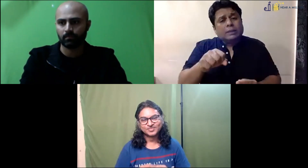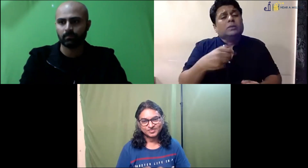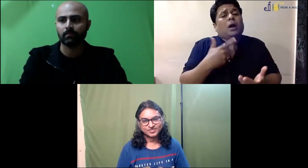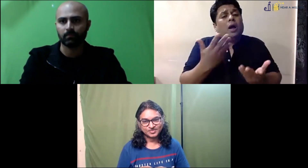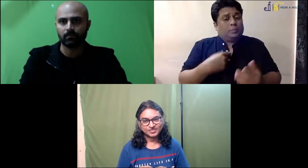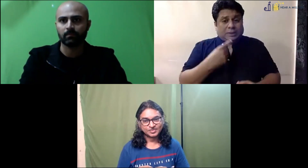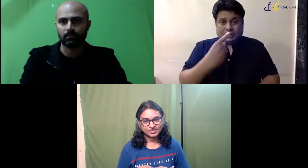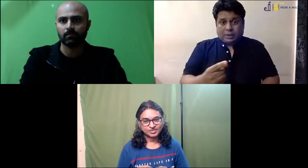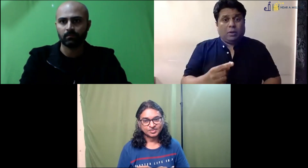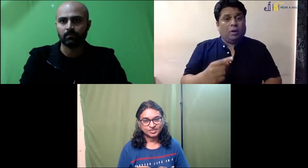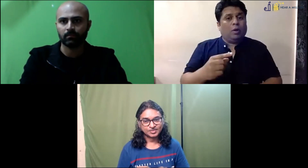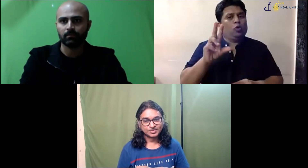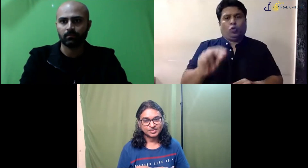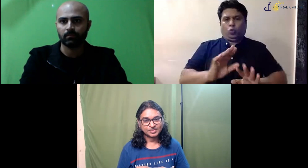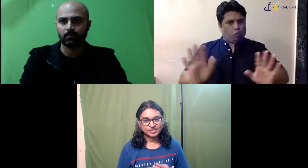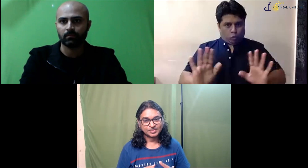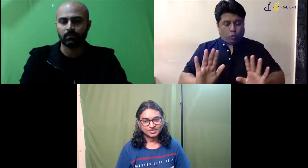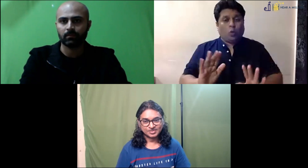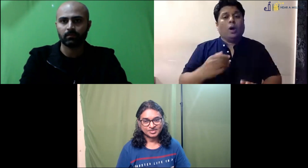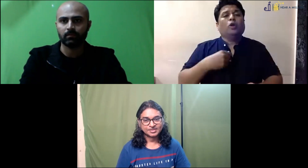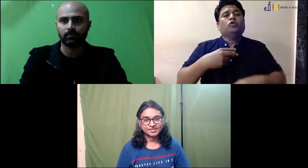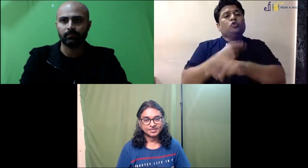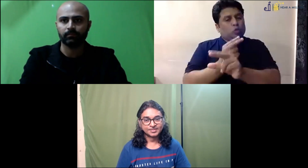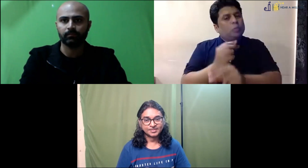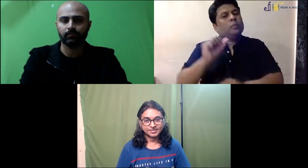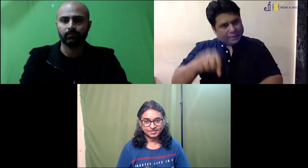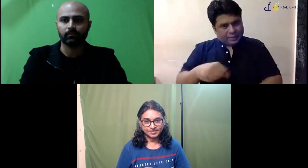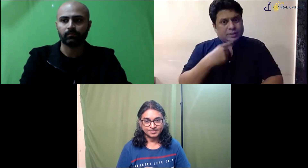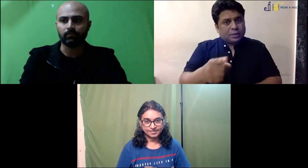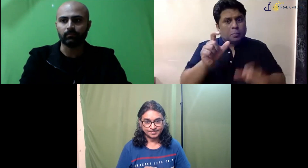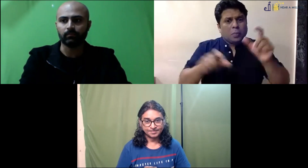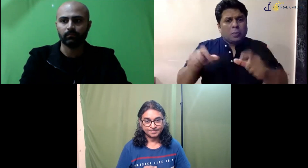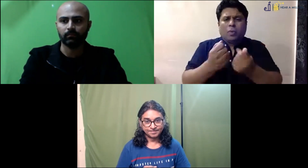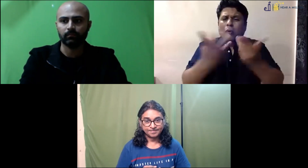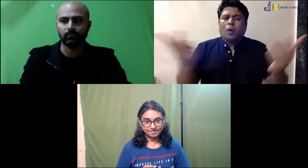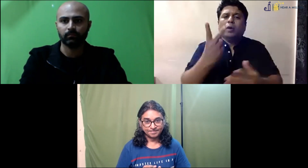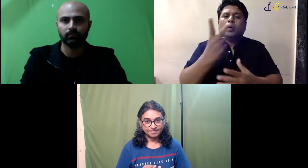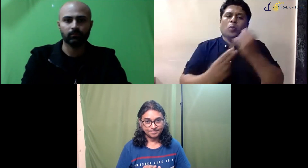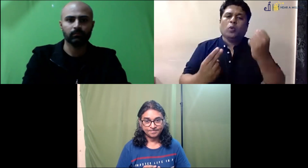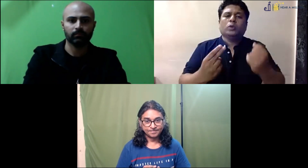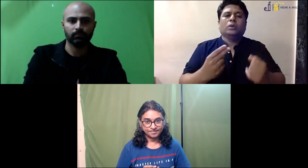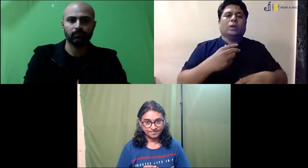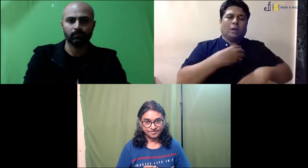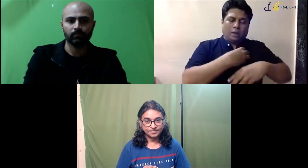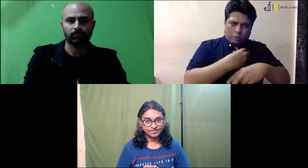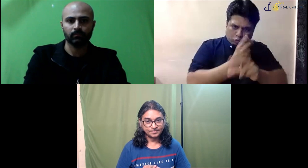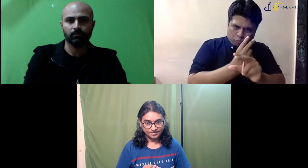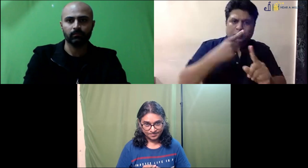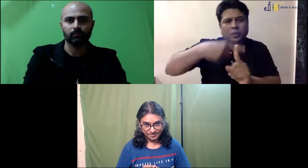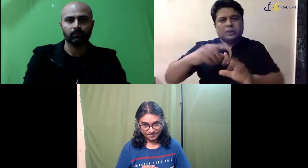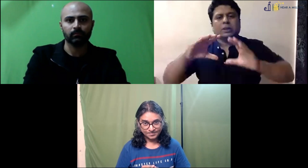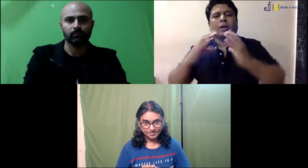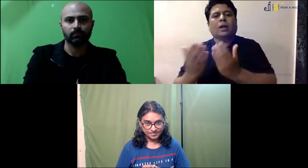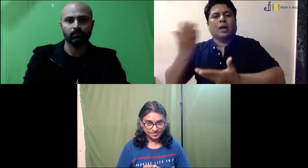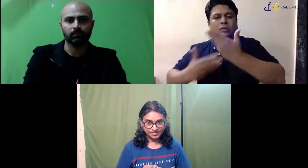you would like to attend on the online classes only. Yes. Okay, I would not say I would not deny it to you. So there are